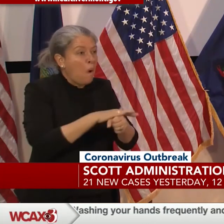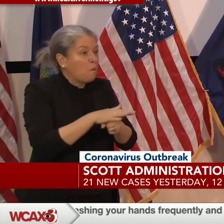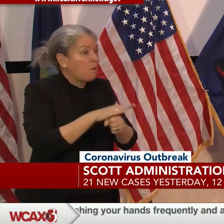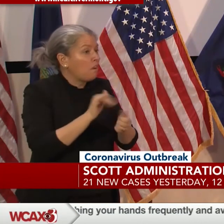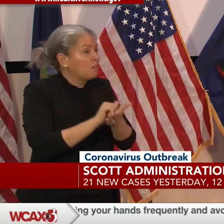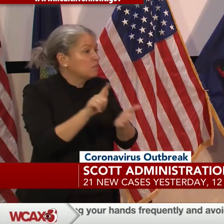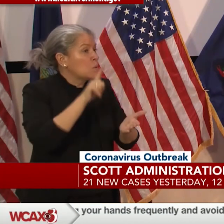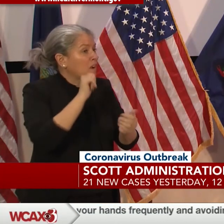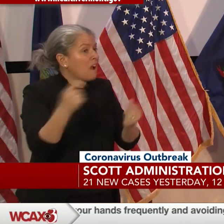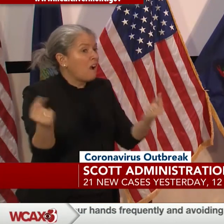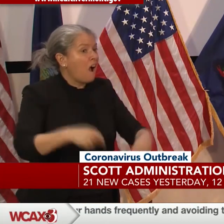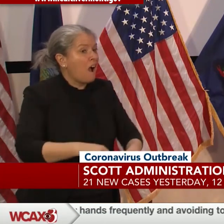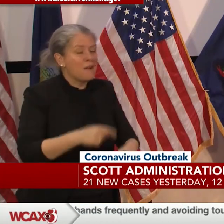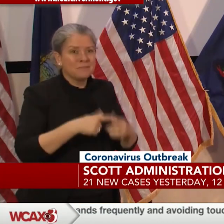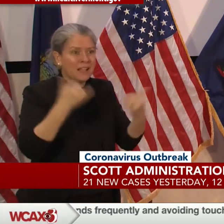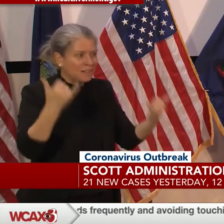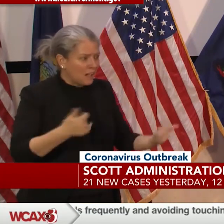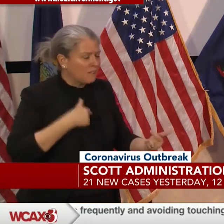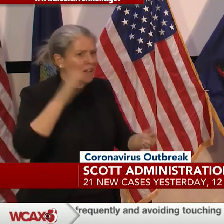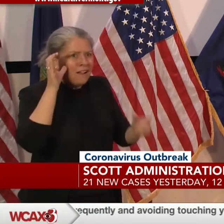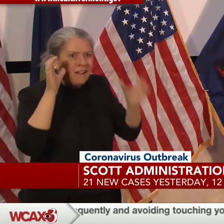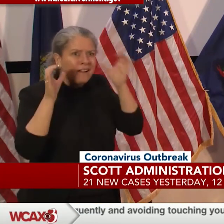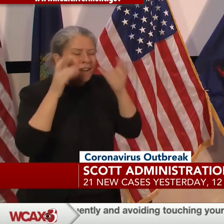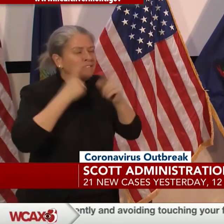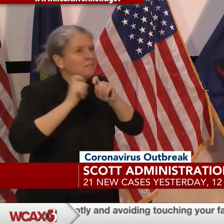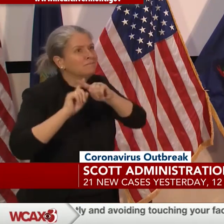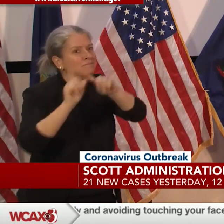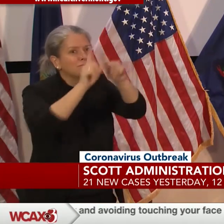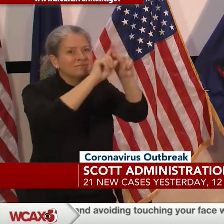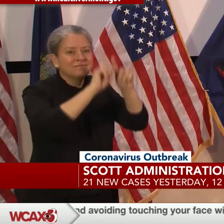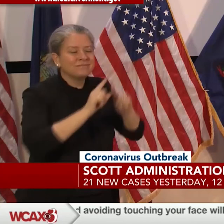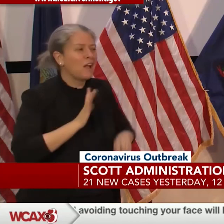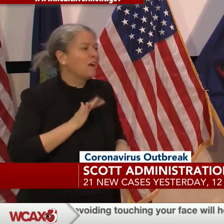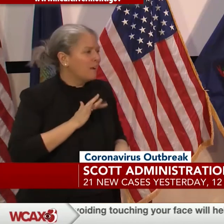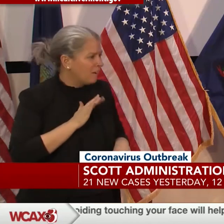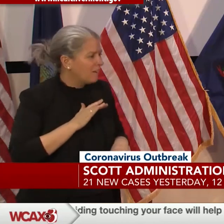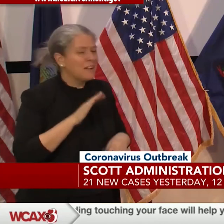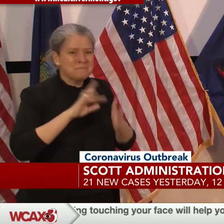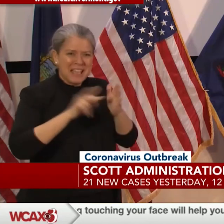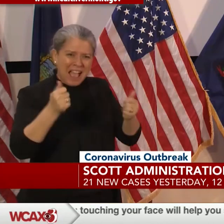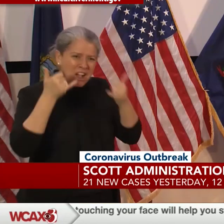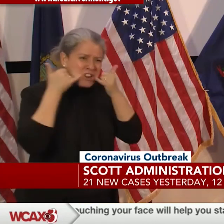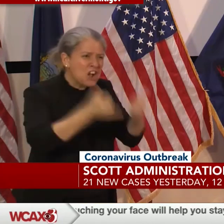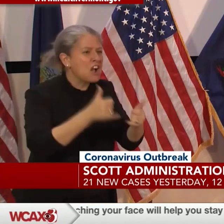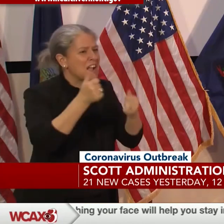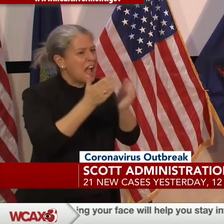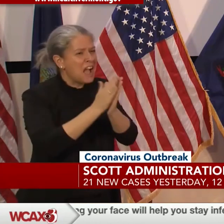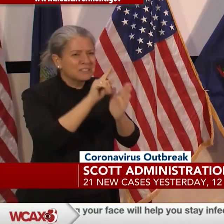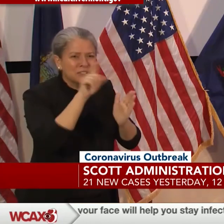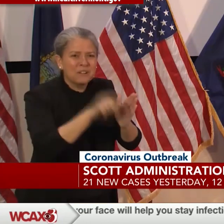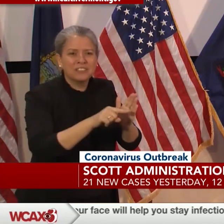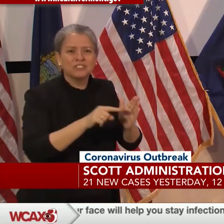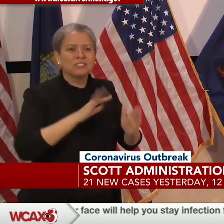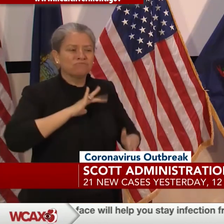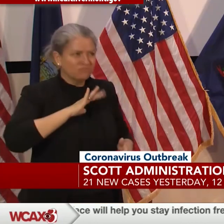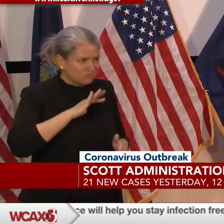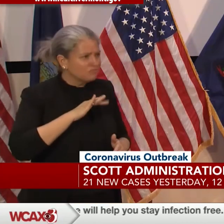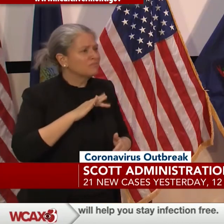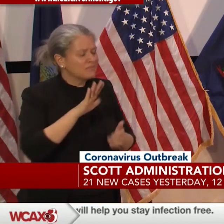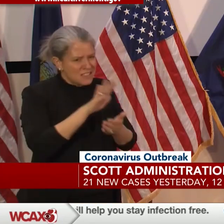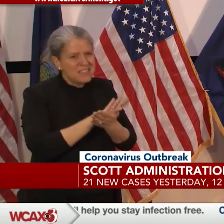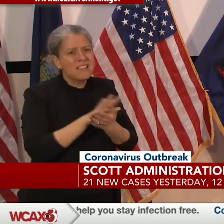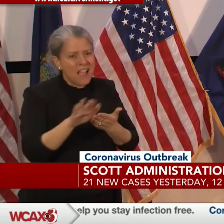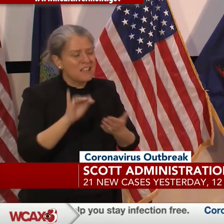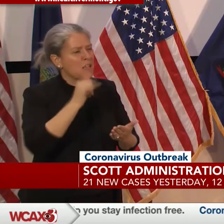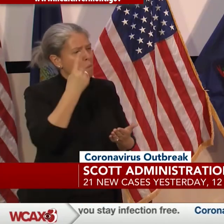reporters there. But now we're getting from all different regions, and their ability to ask questions and be able to communicate